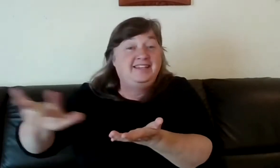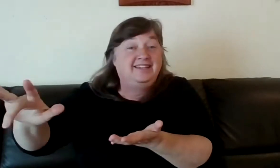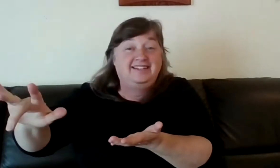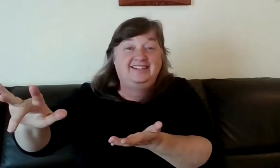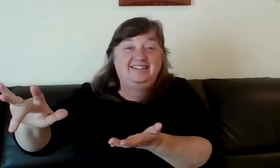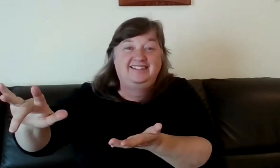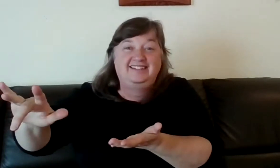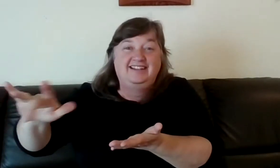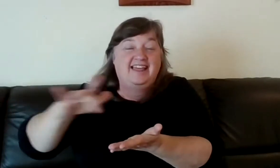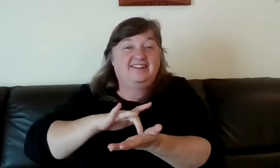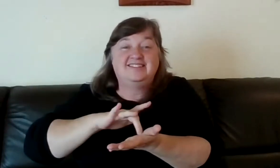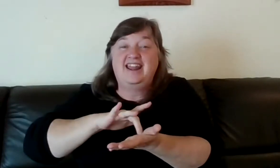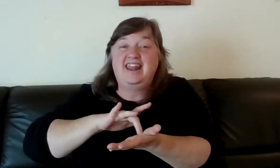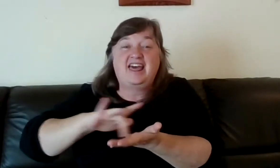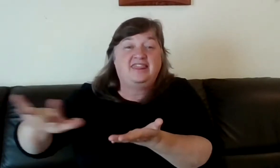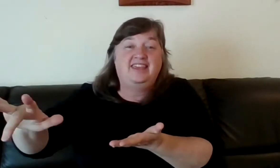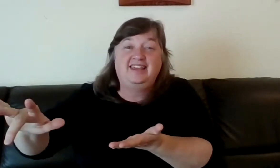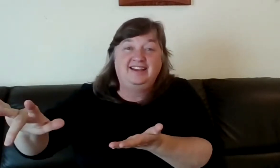Empty, there's nothing.